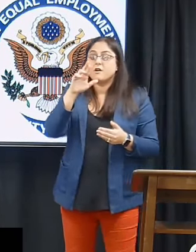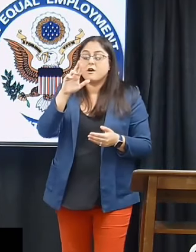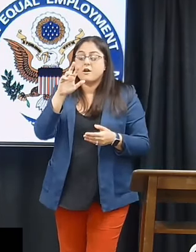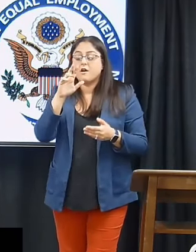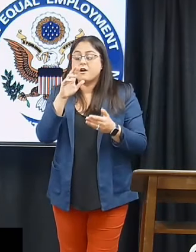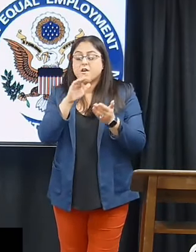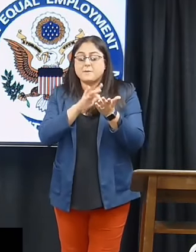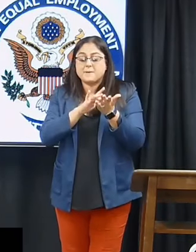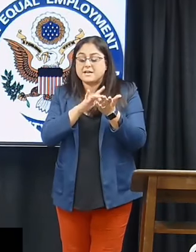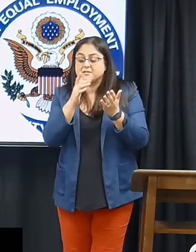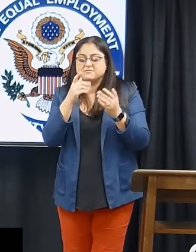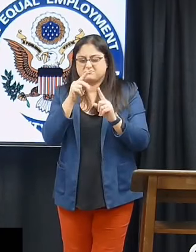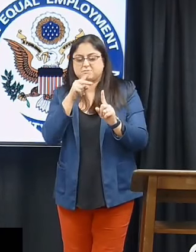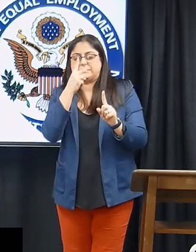So if you, for example,